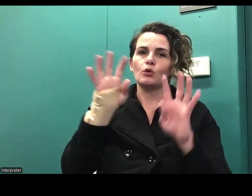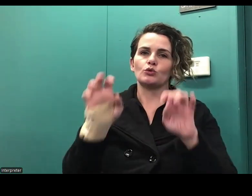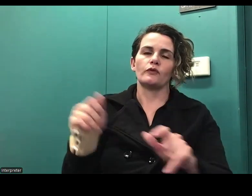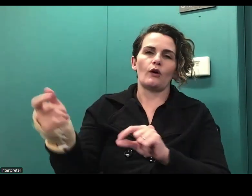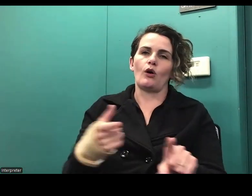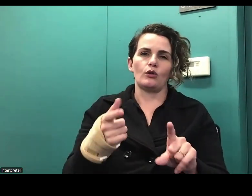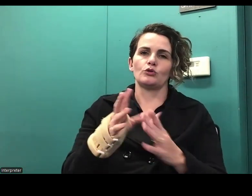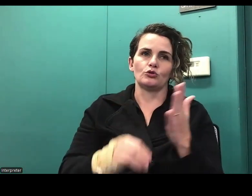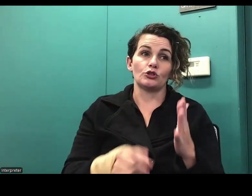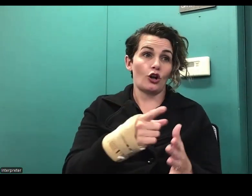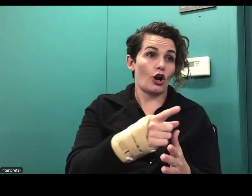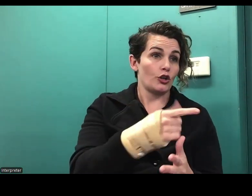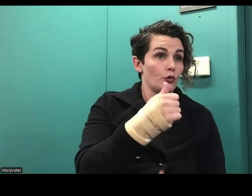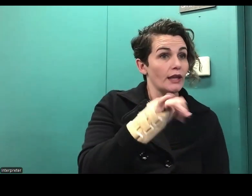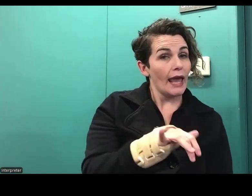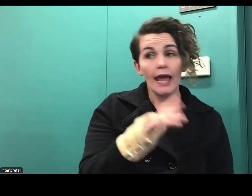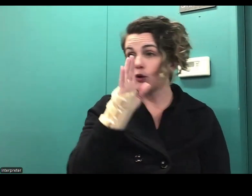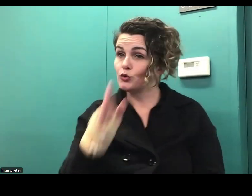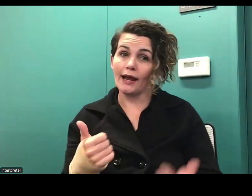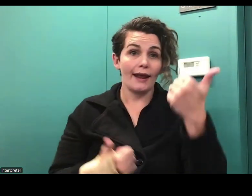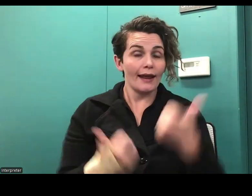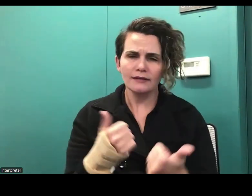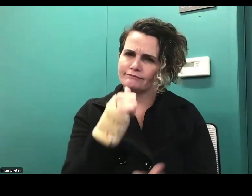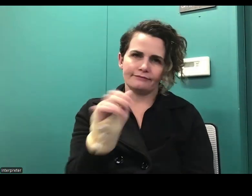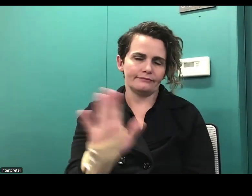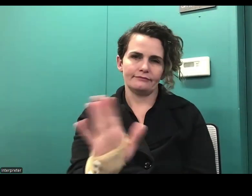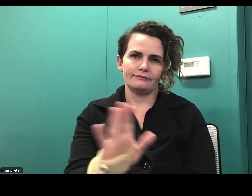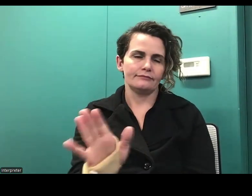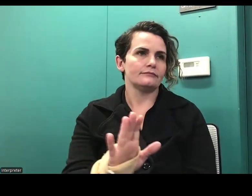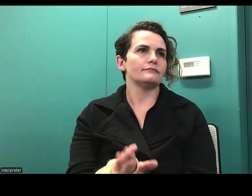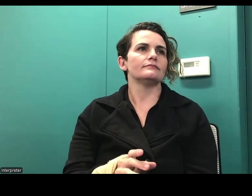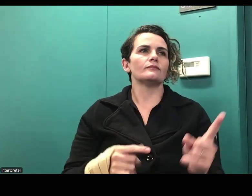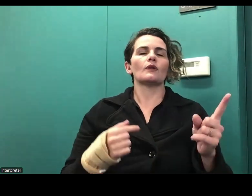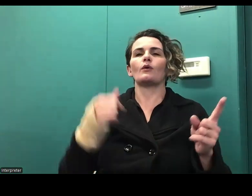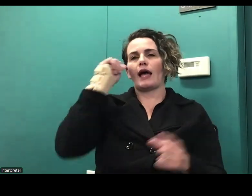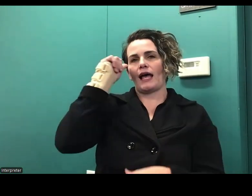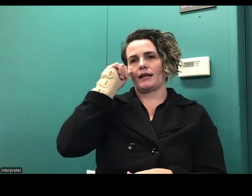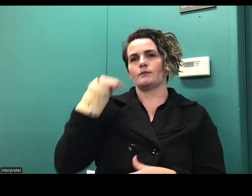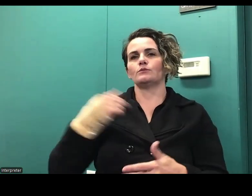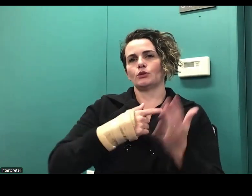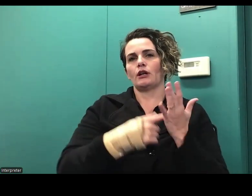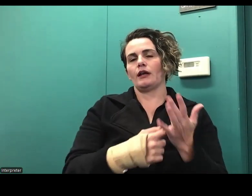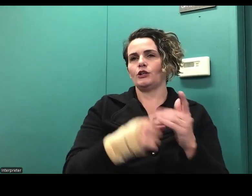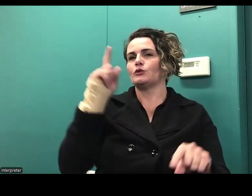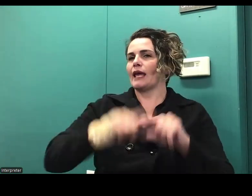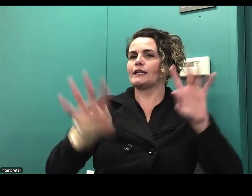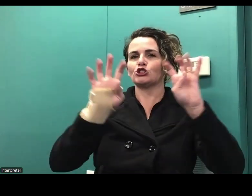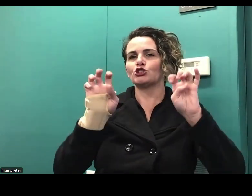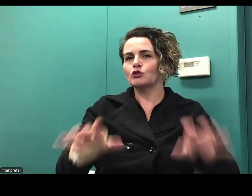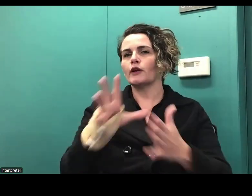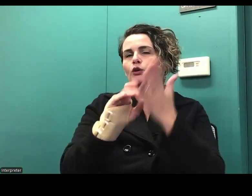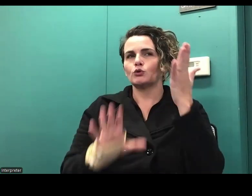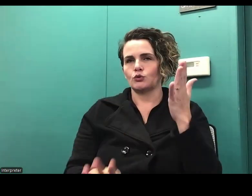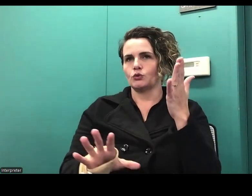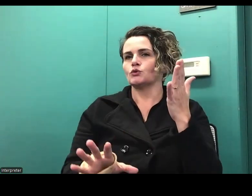students if they're gay or straight. Don't do that. We talked about that too. That was one of the laws. You can't survey your students unless